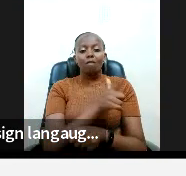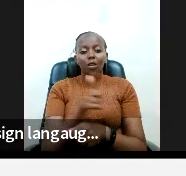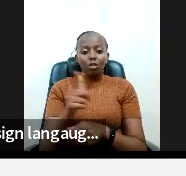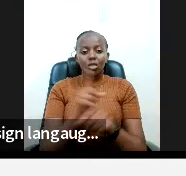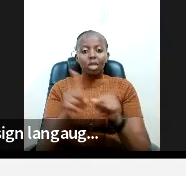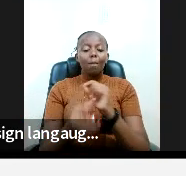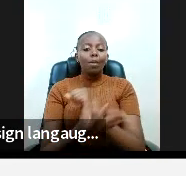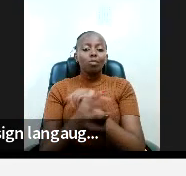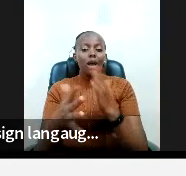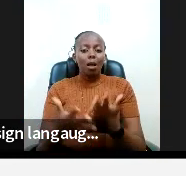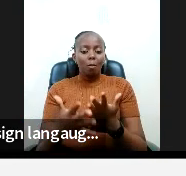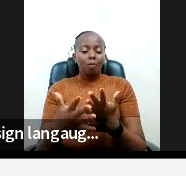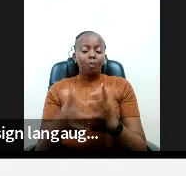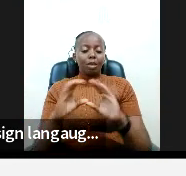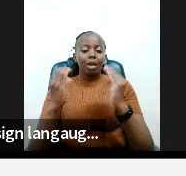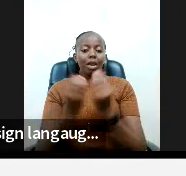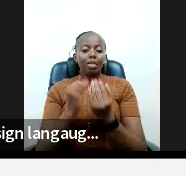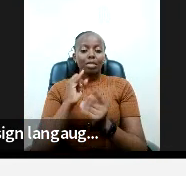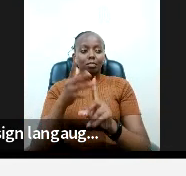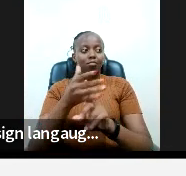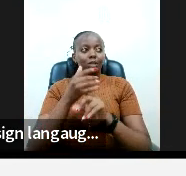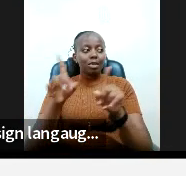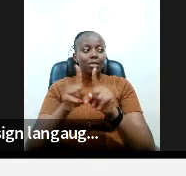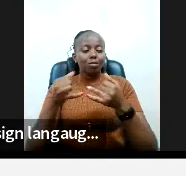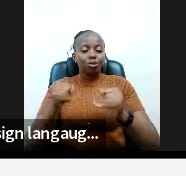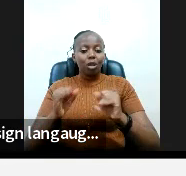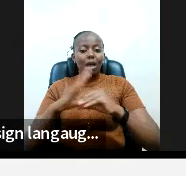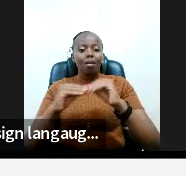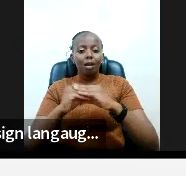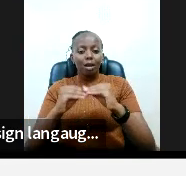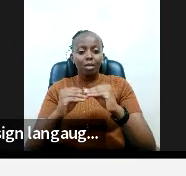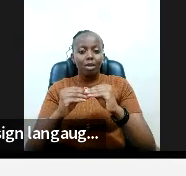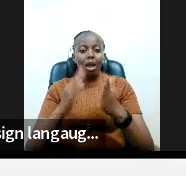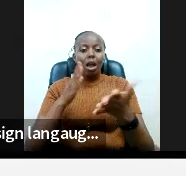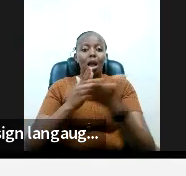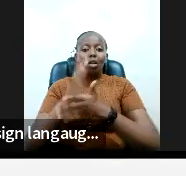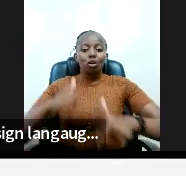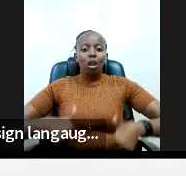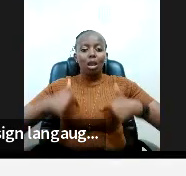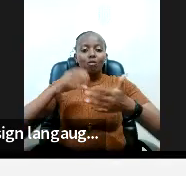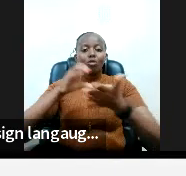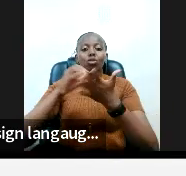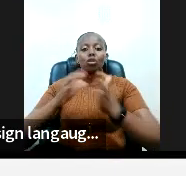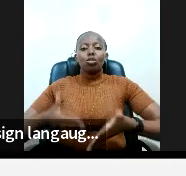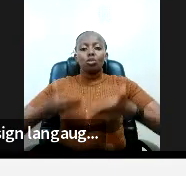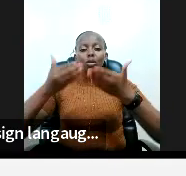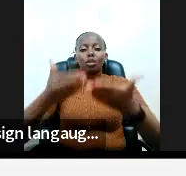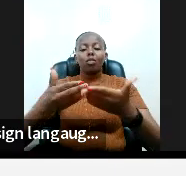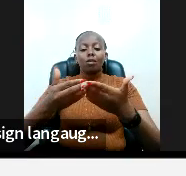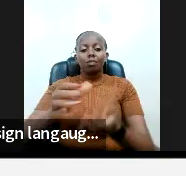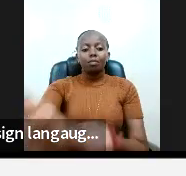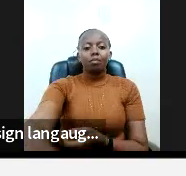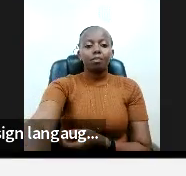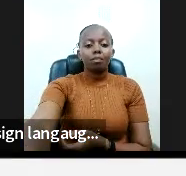abstract concepts taught in class, and recreating real-life scenarios to deliver learn-by-doing experiences.